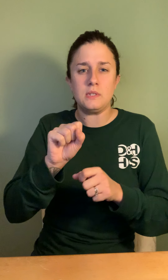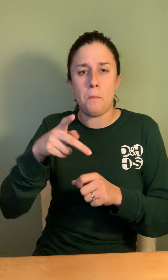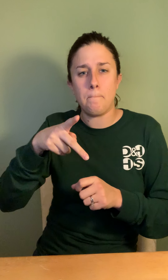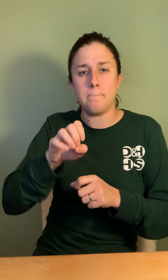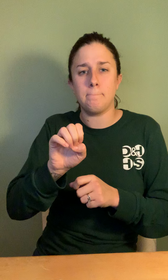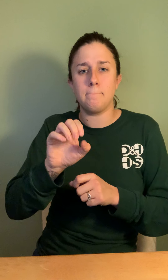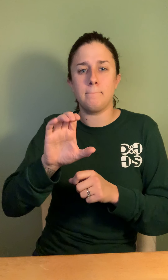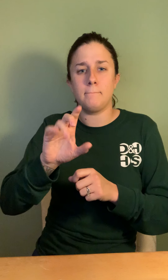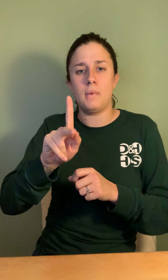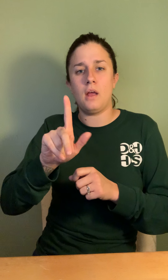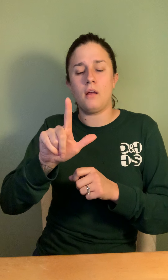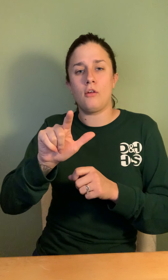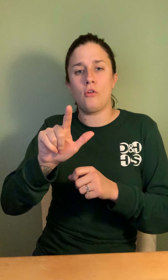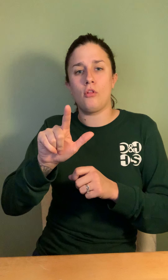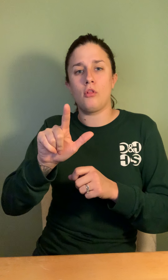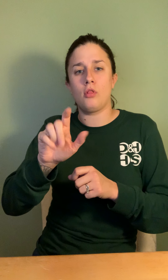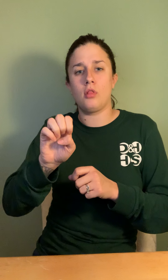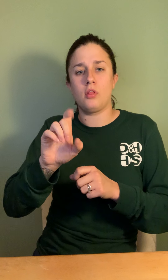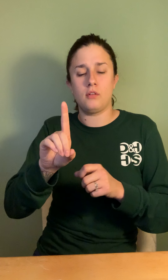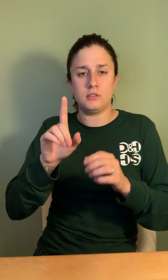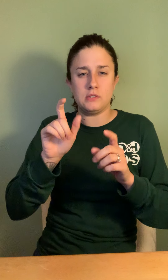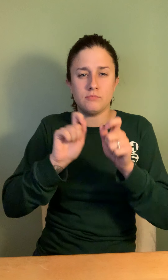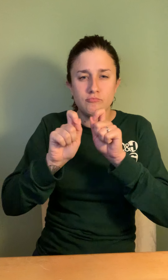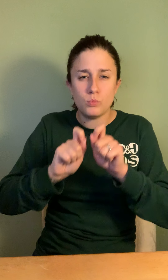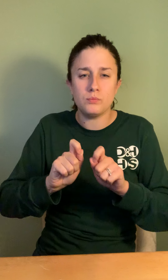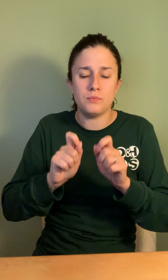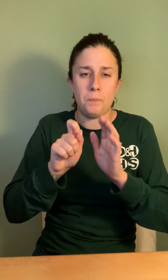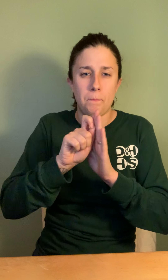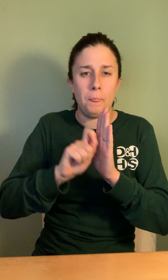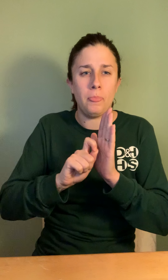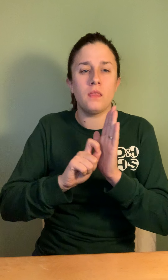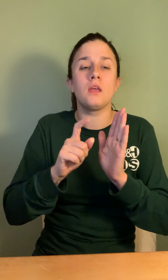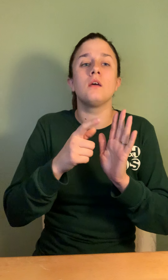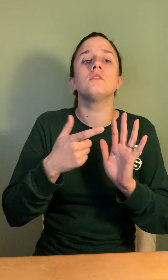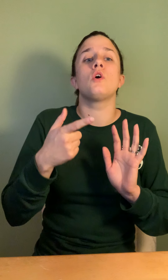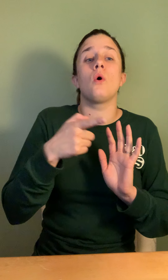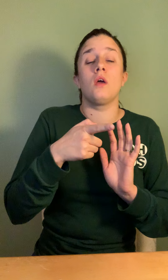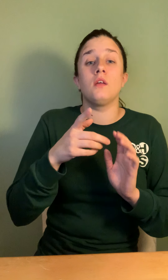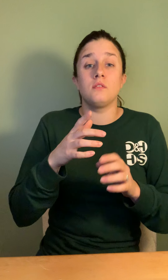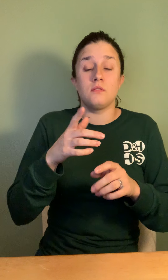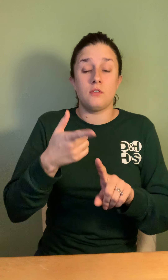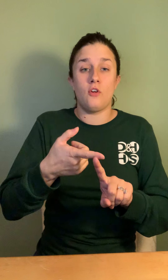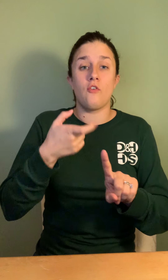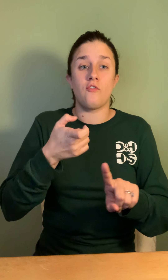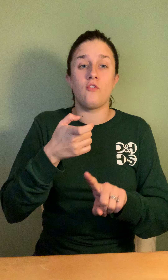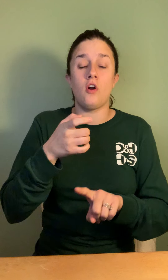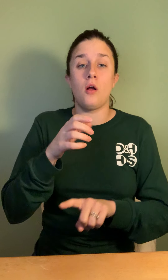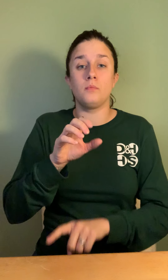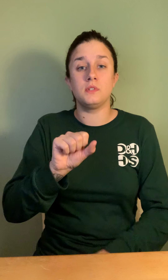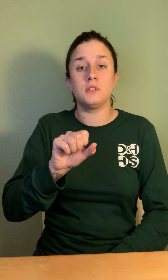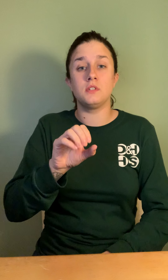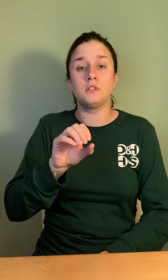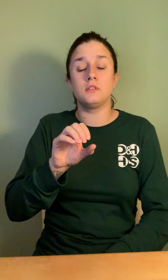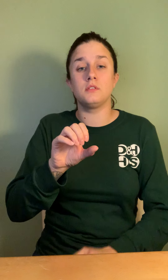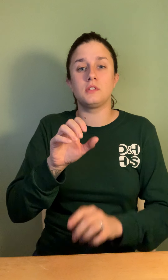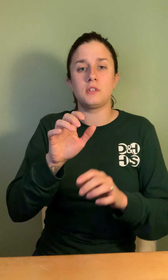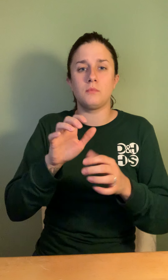as we mentioned, granite's an igneous rock, which forms from the solidification of